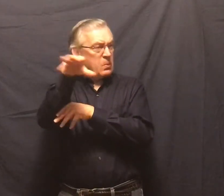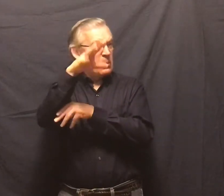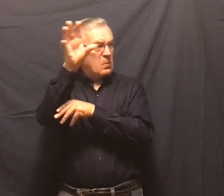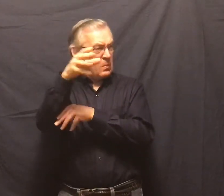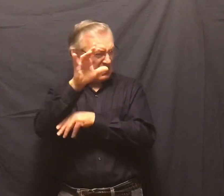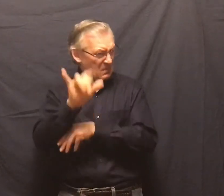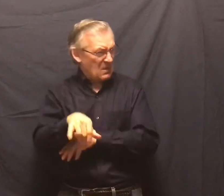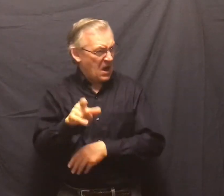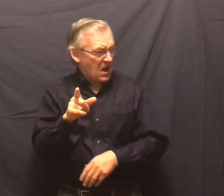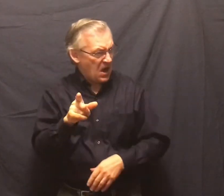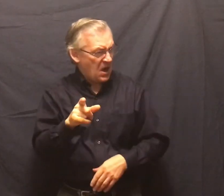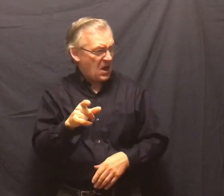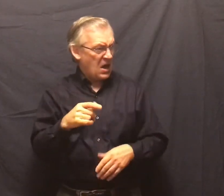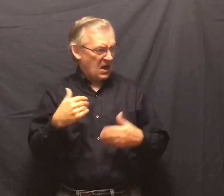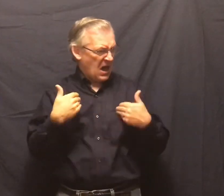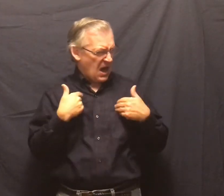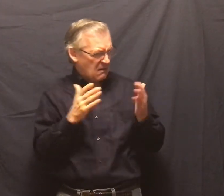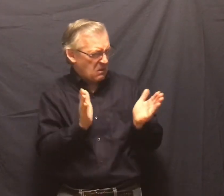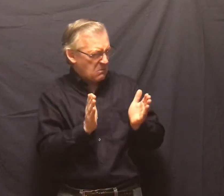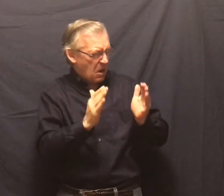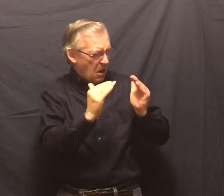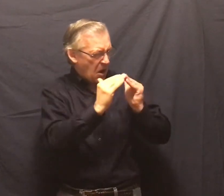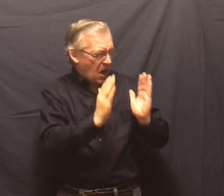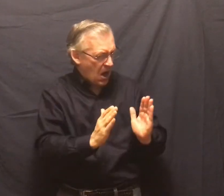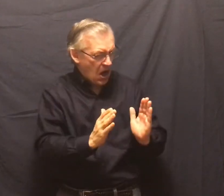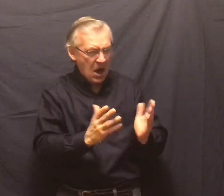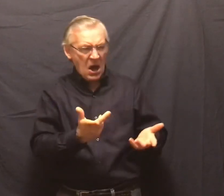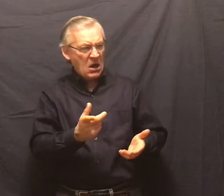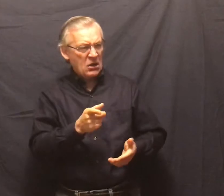Got a little shack on it and a chicken run.